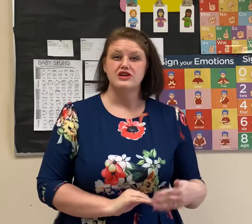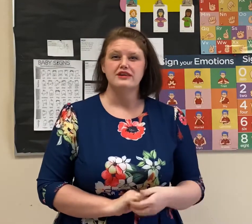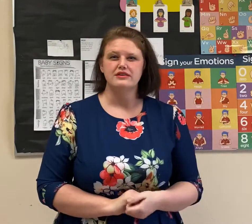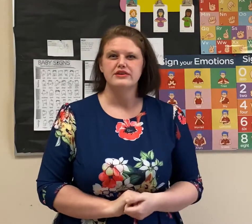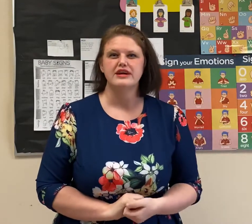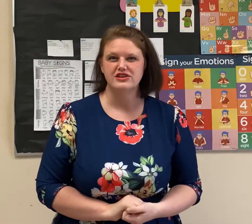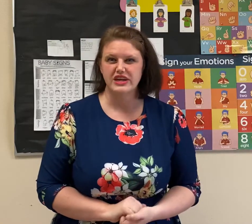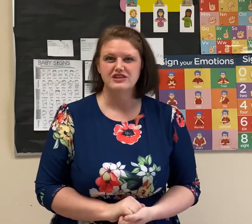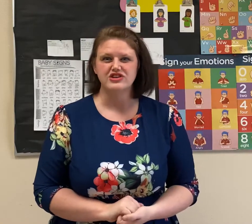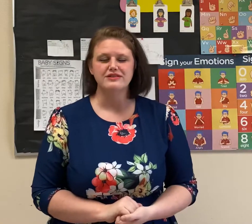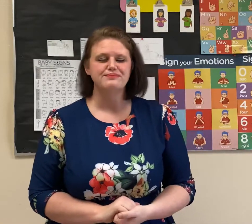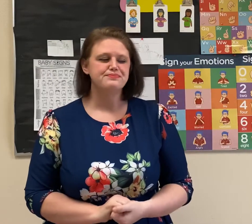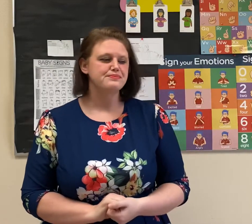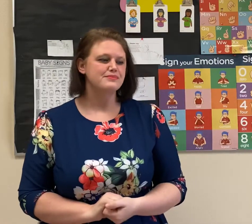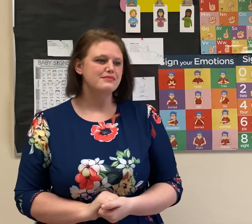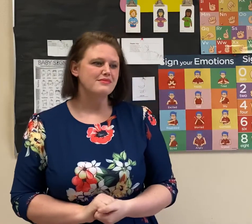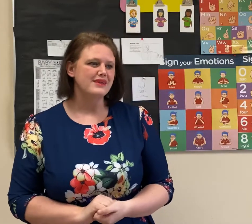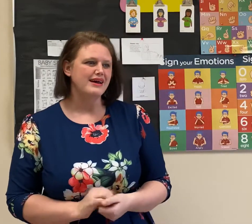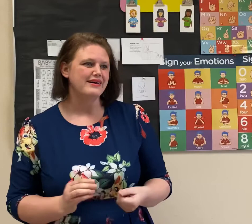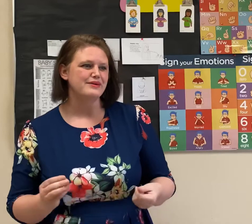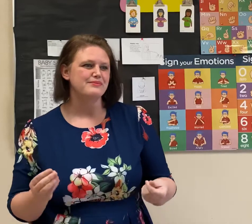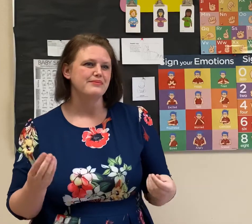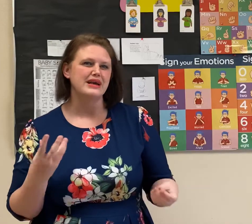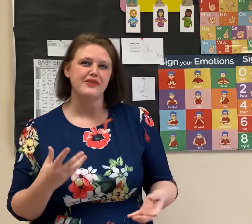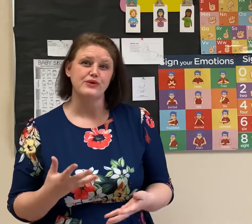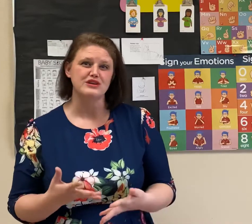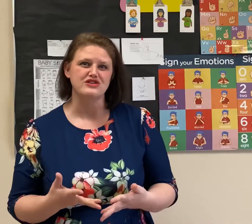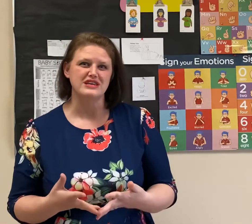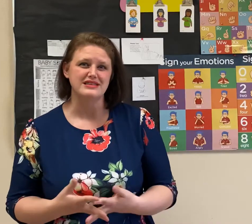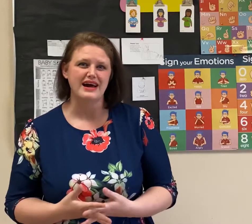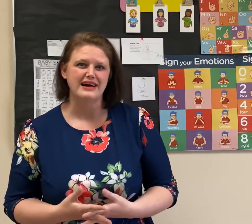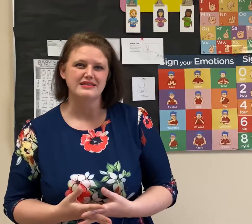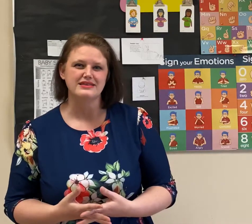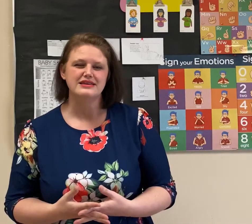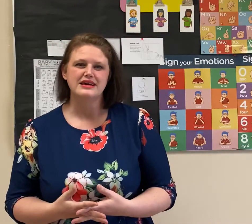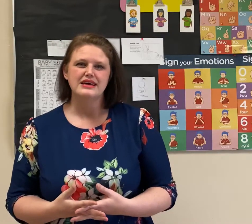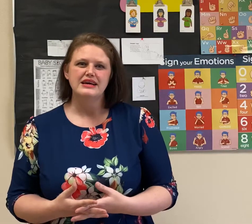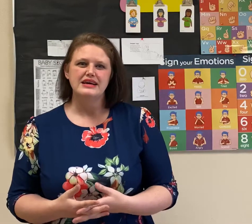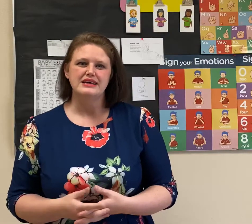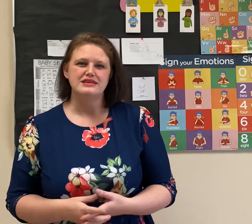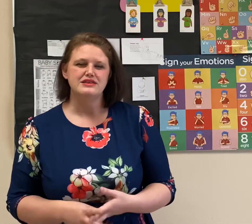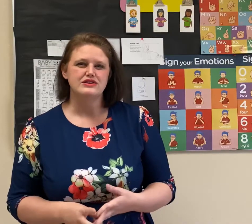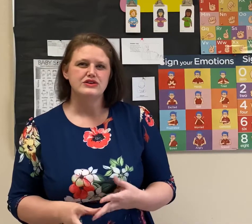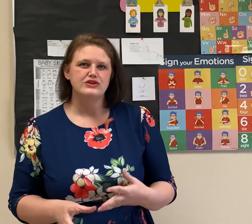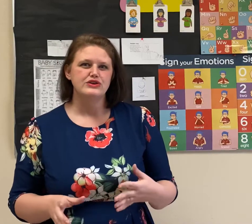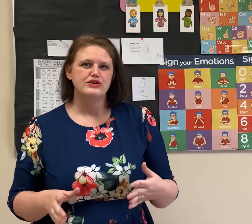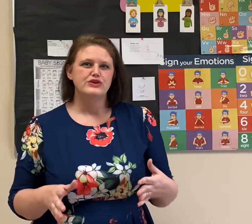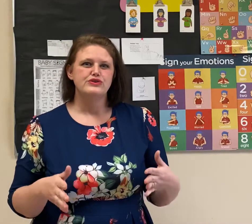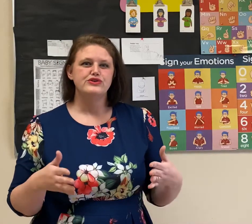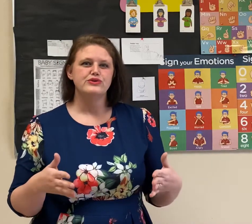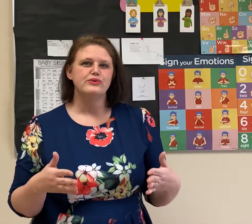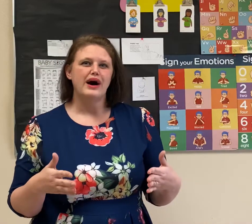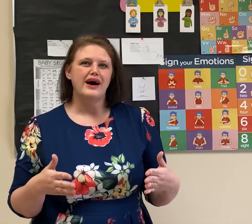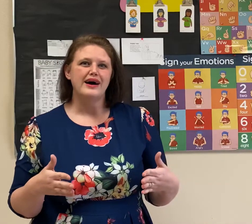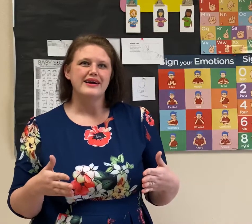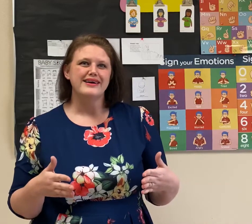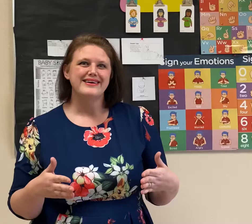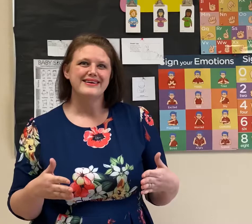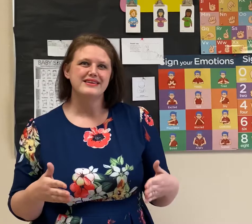childhood education. Another question that's asked is, do I need to do